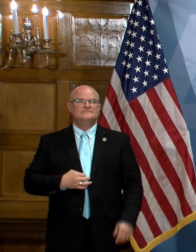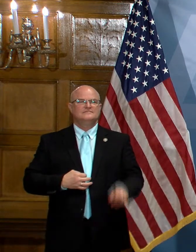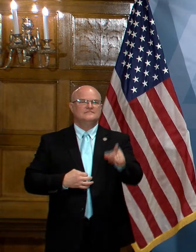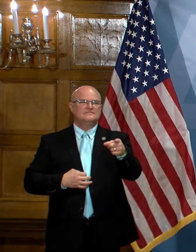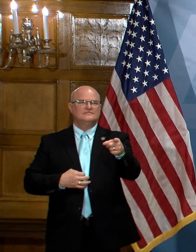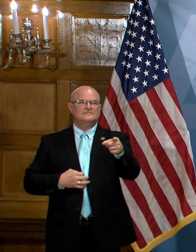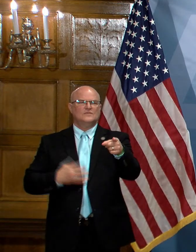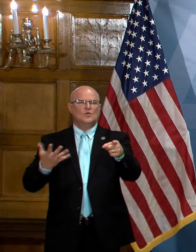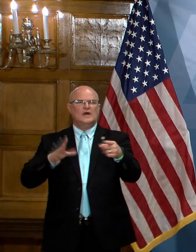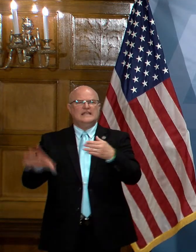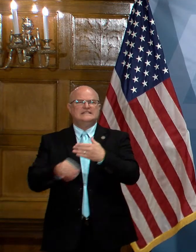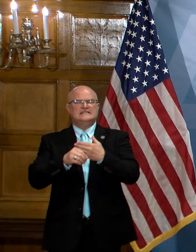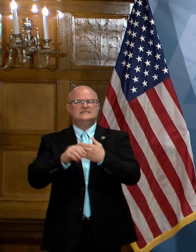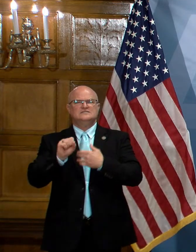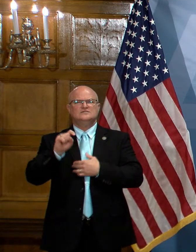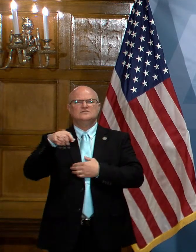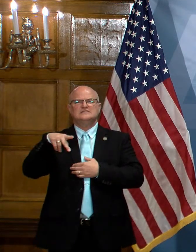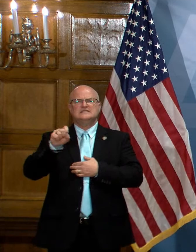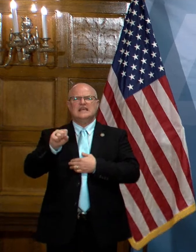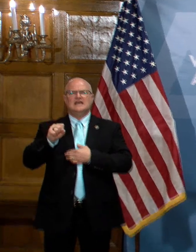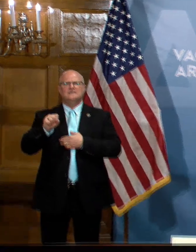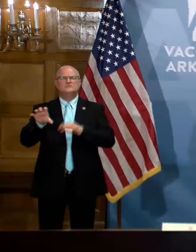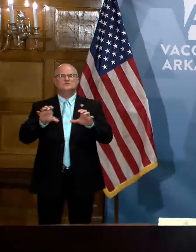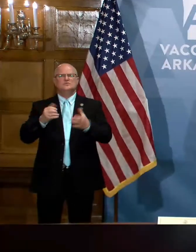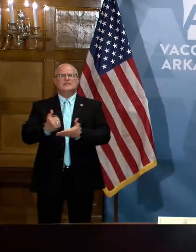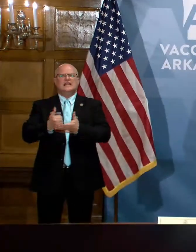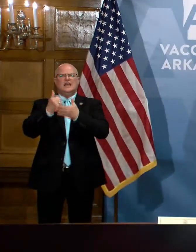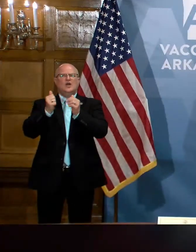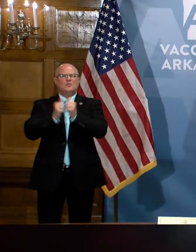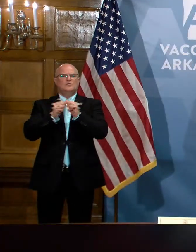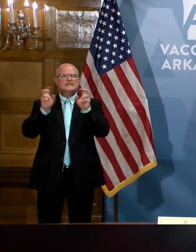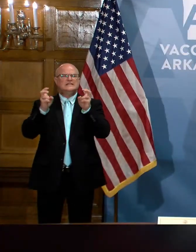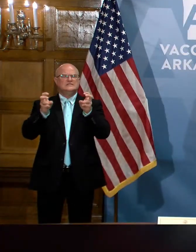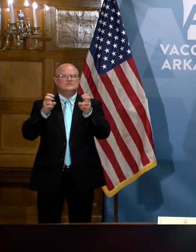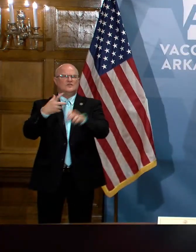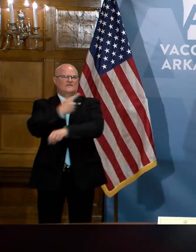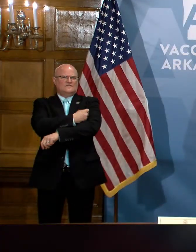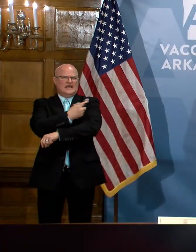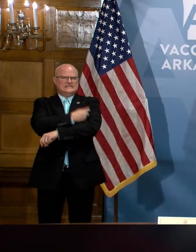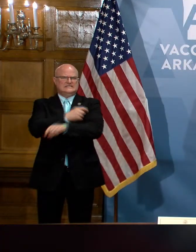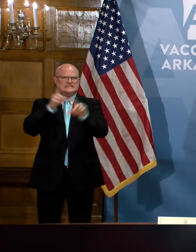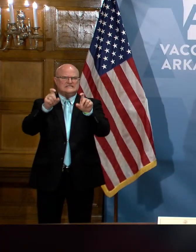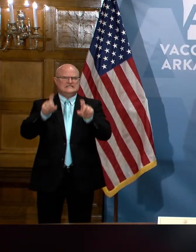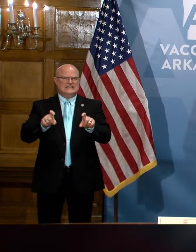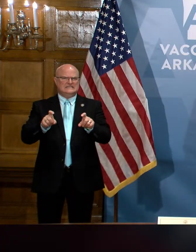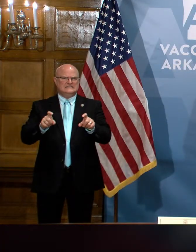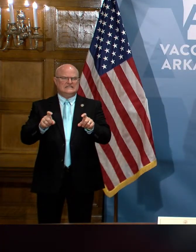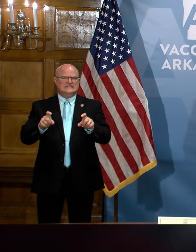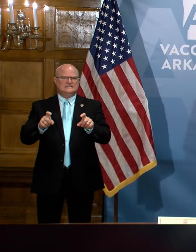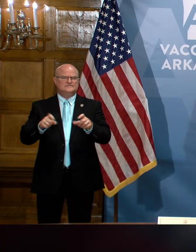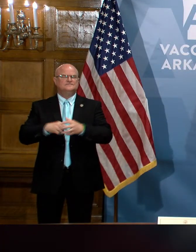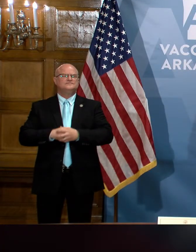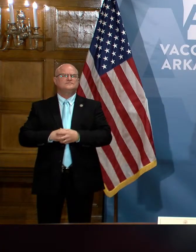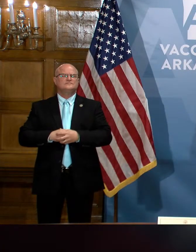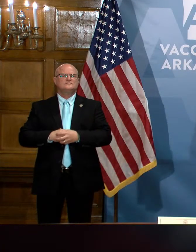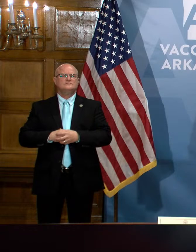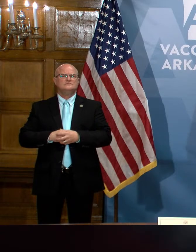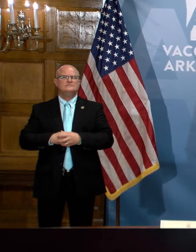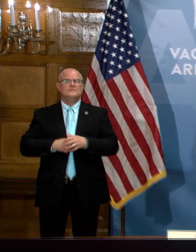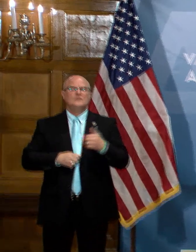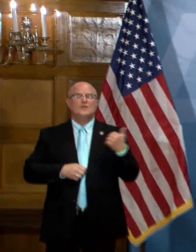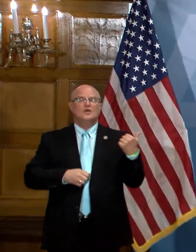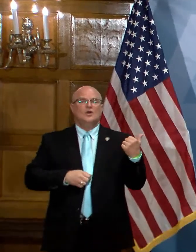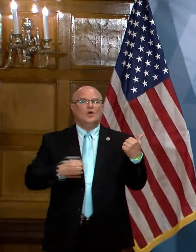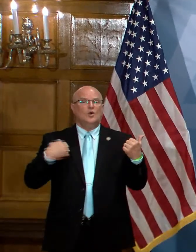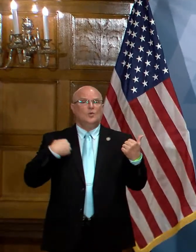Yes? What additional steps can you take to help with this issue of vaccine hesitancy and demand? We're doing a